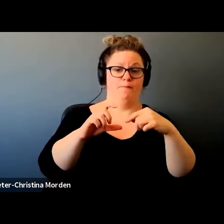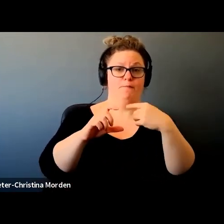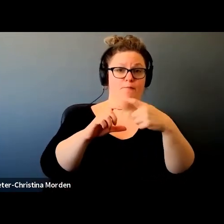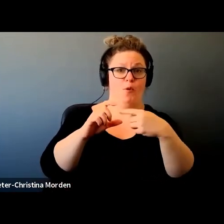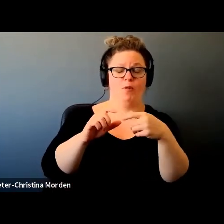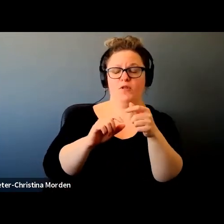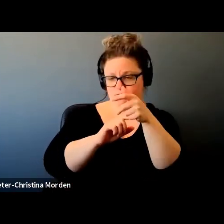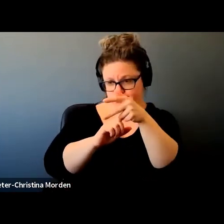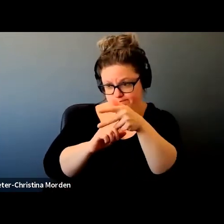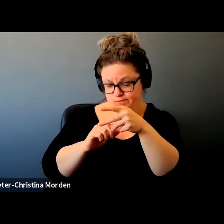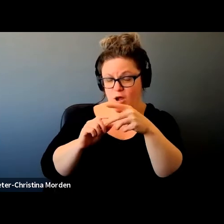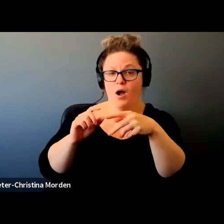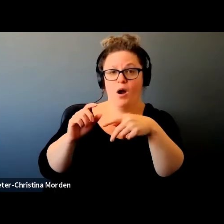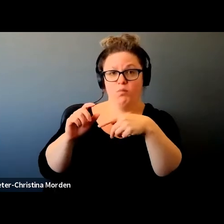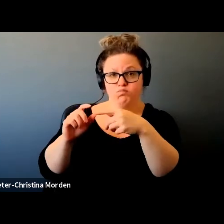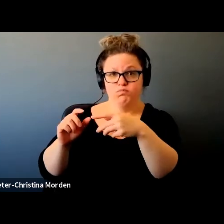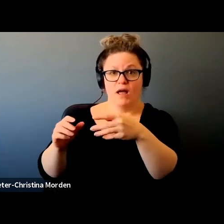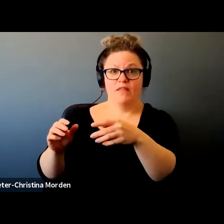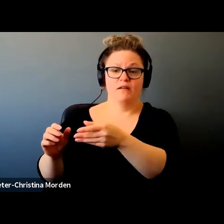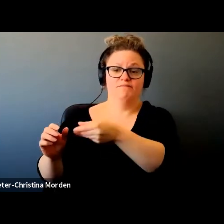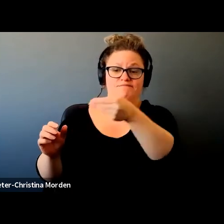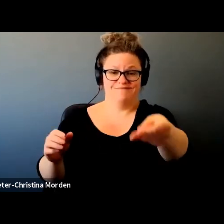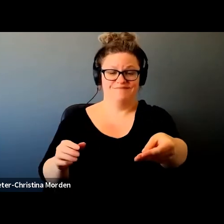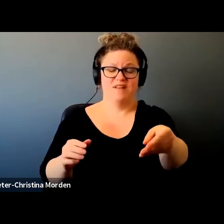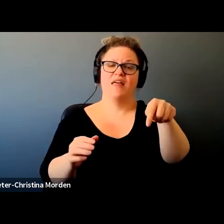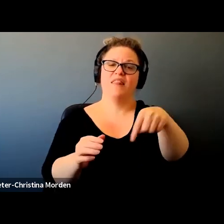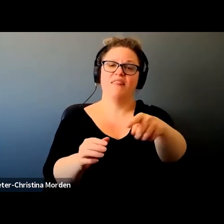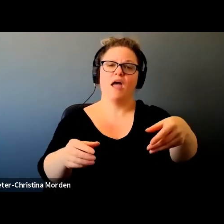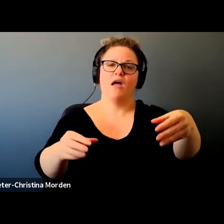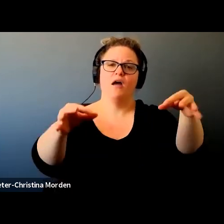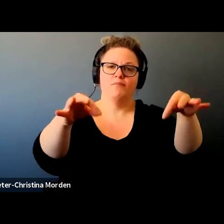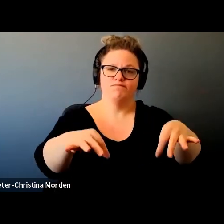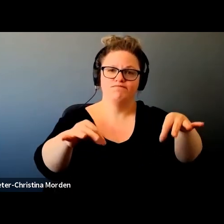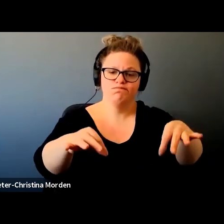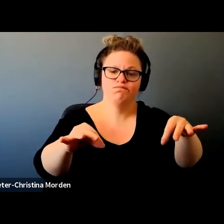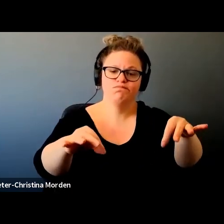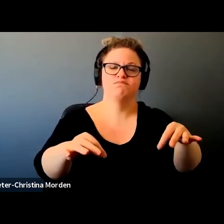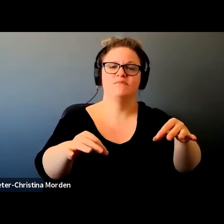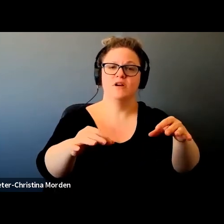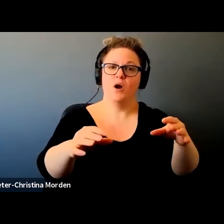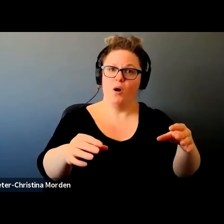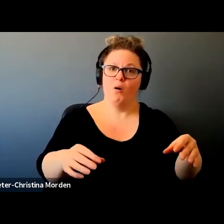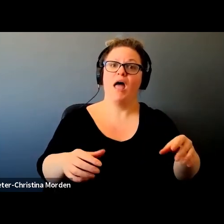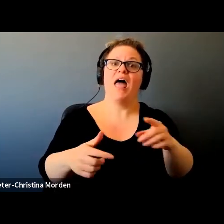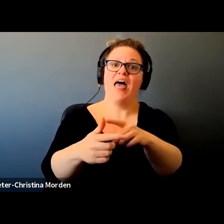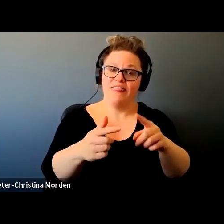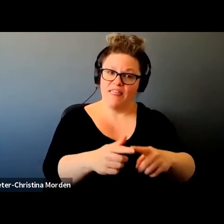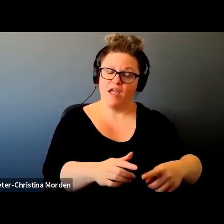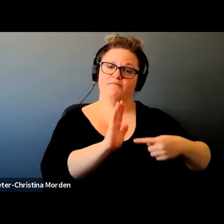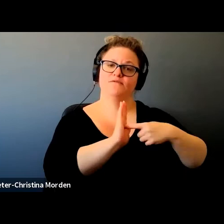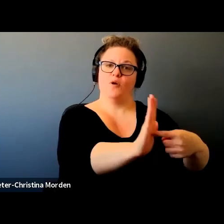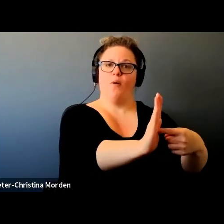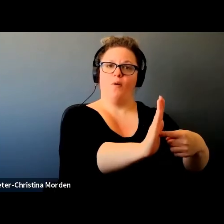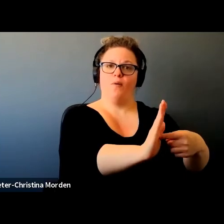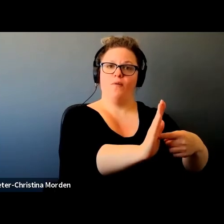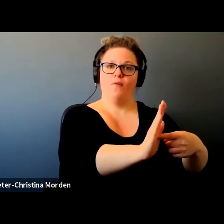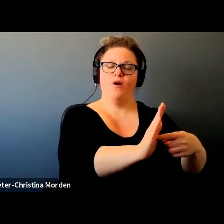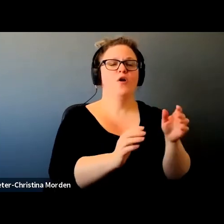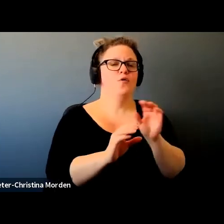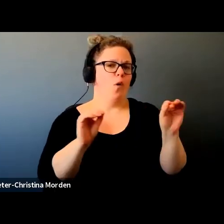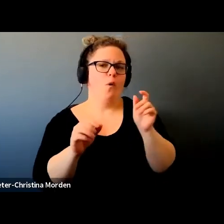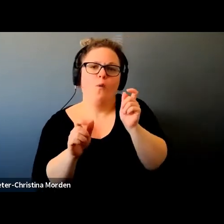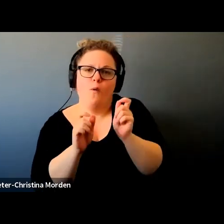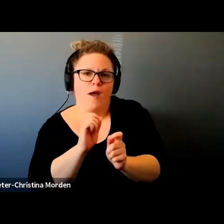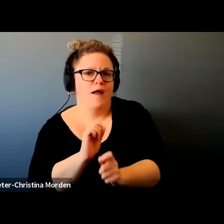it. And the first time you see the film is when it's screened. So there's only in-camera editing. And that helped me also to get a lot of